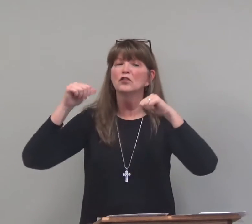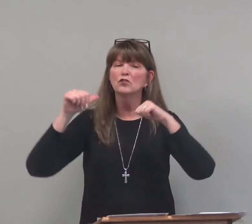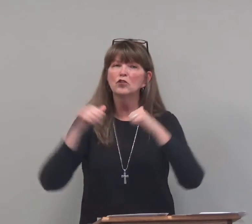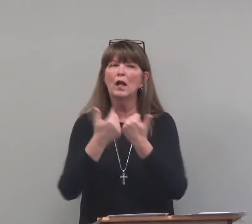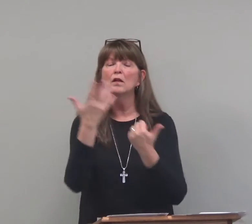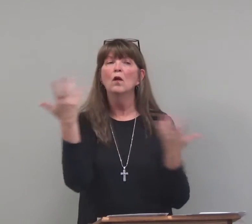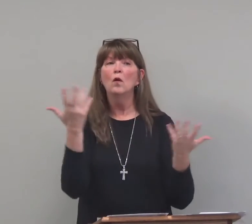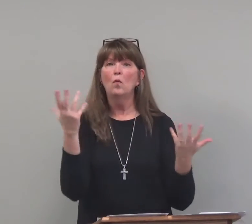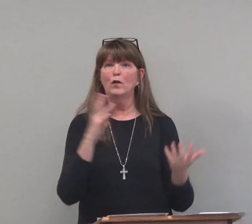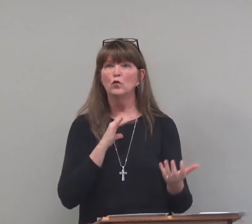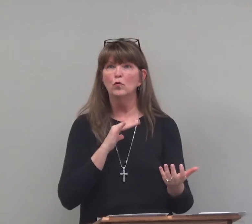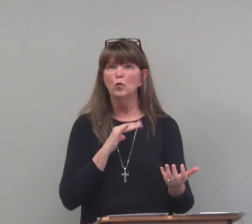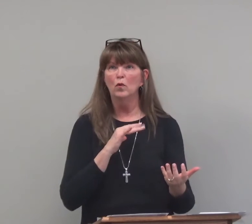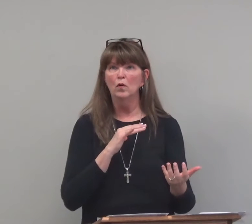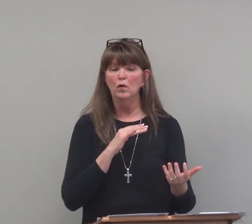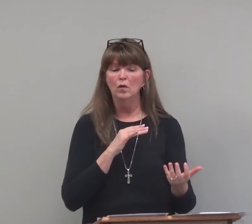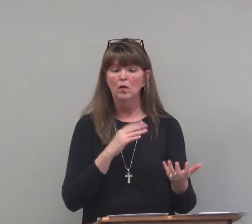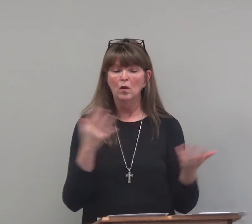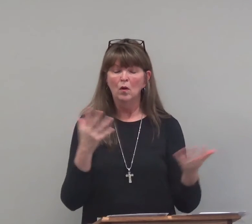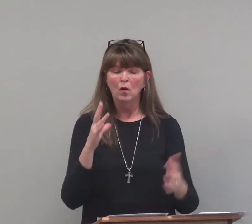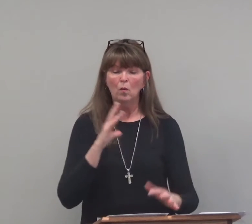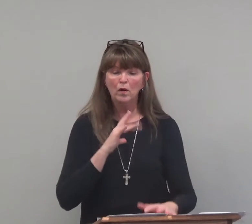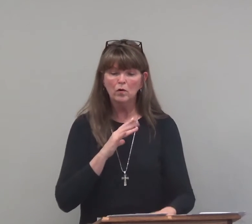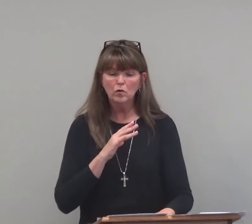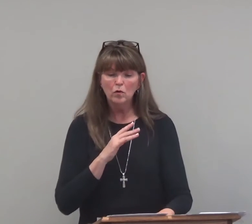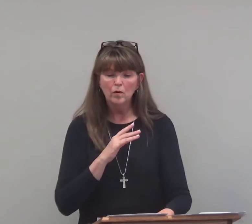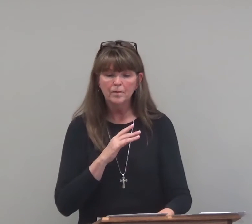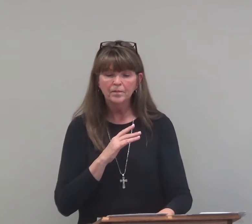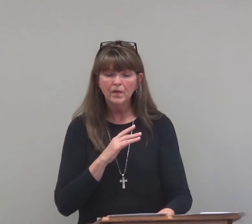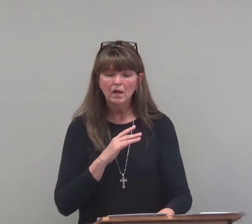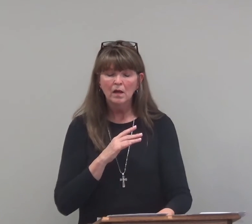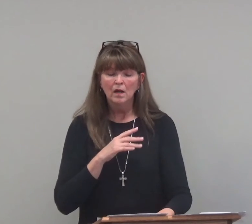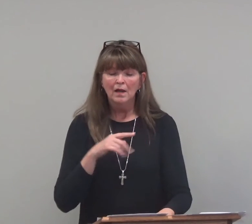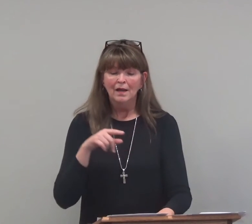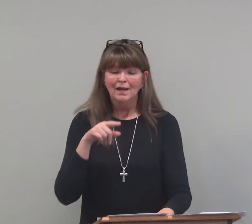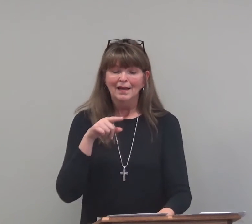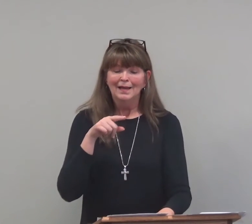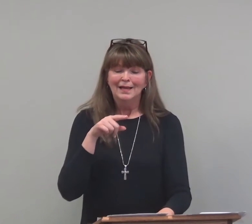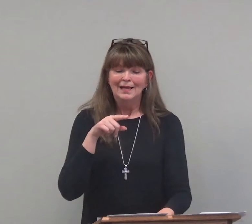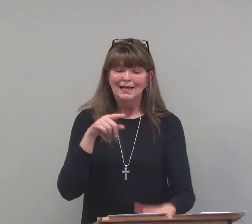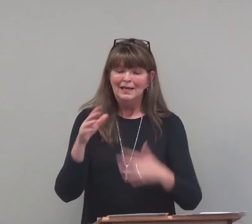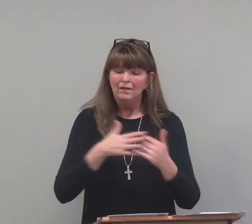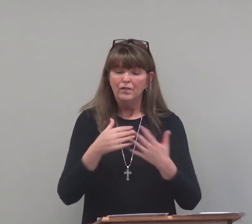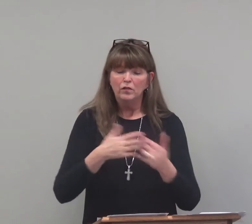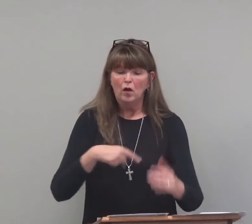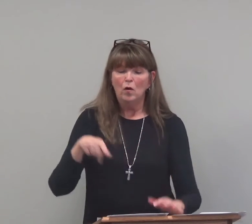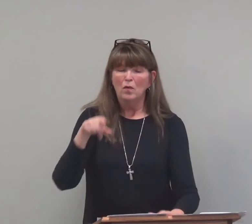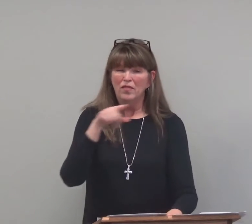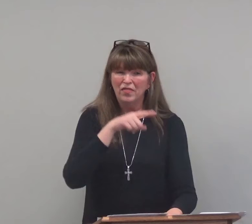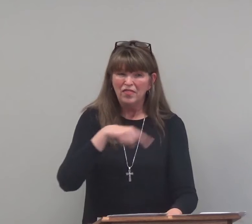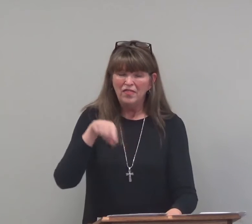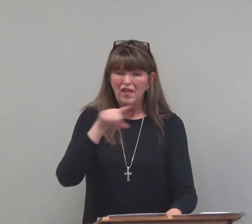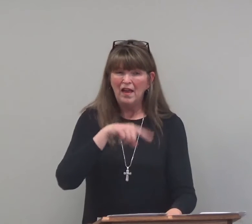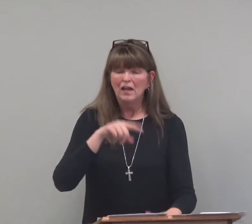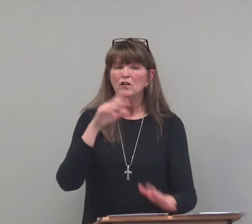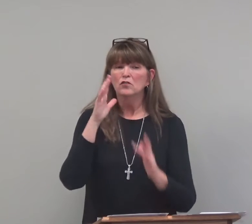we do, that were facing challenges upon challenges. And what's cool is that